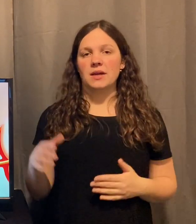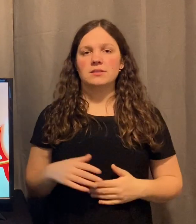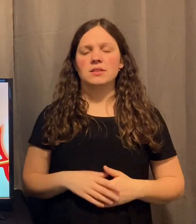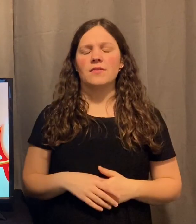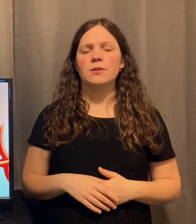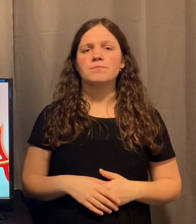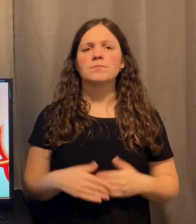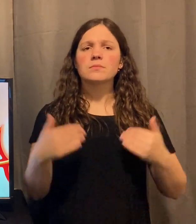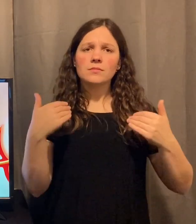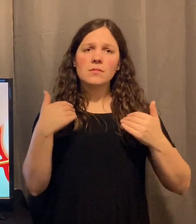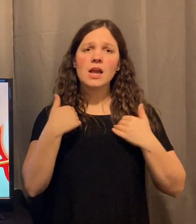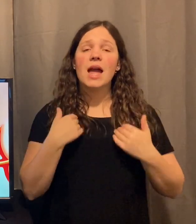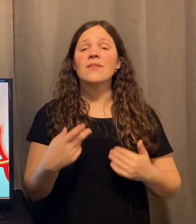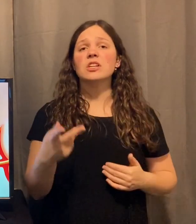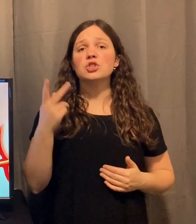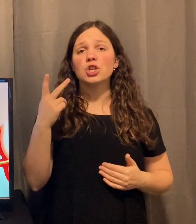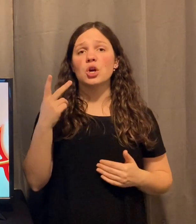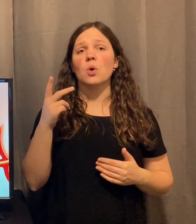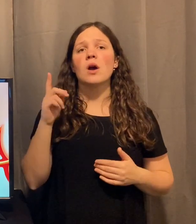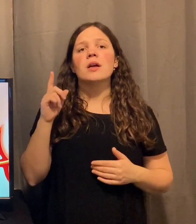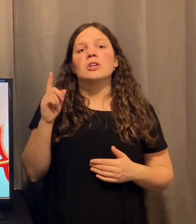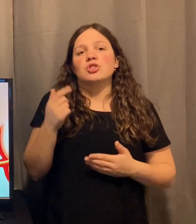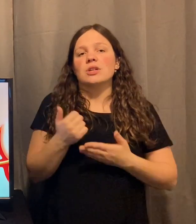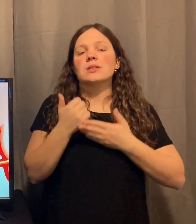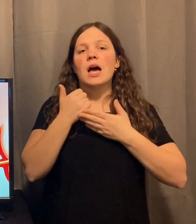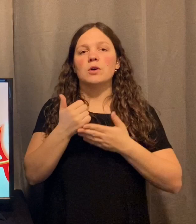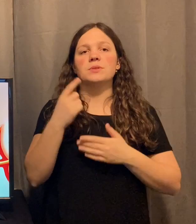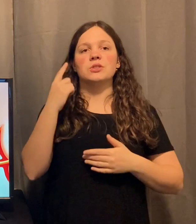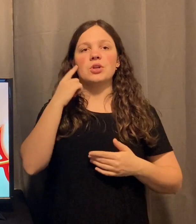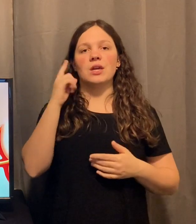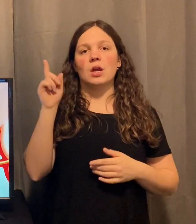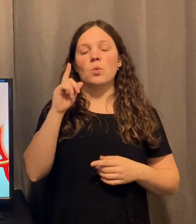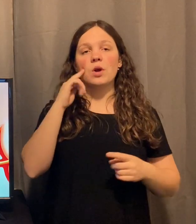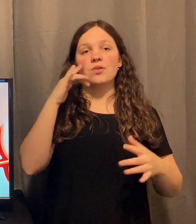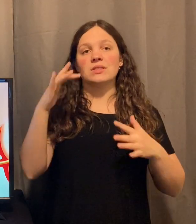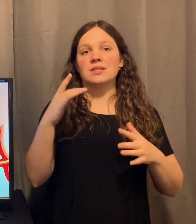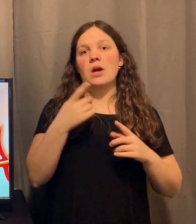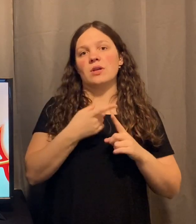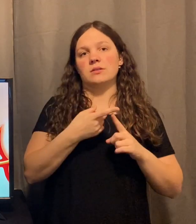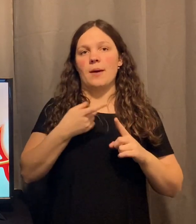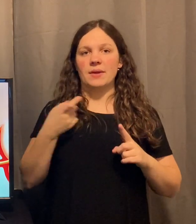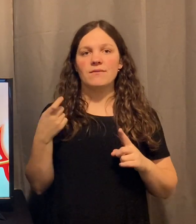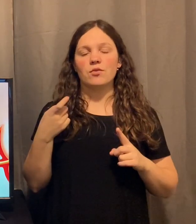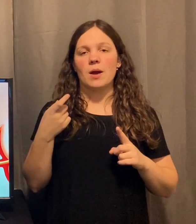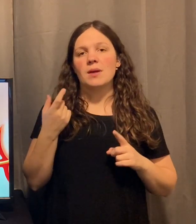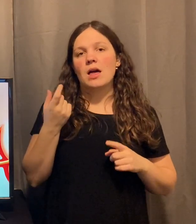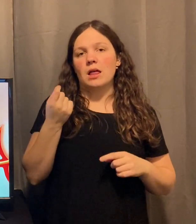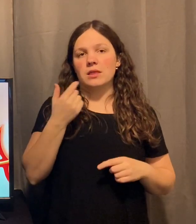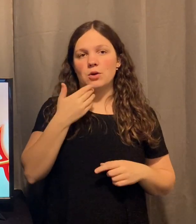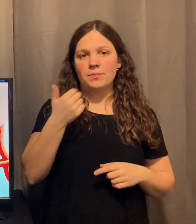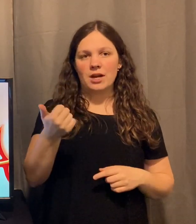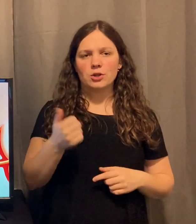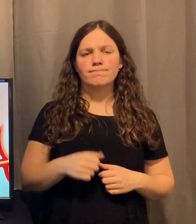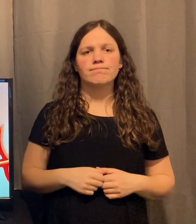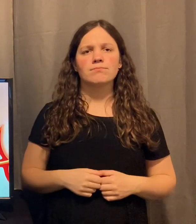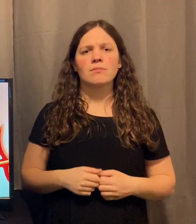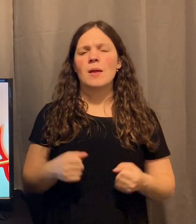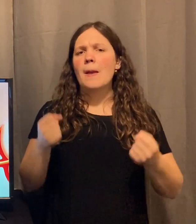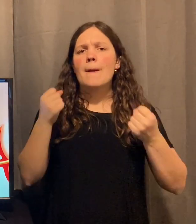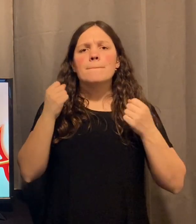expensive. Having 2 just helps it to hear where the sound is coming from a little better.